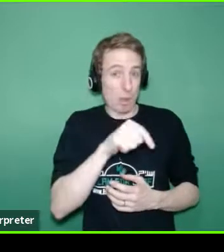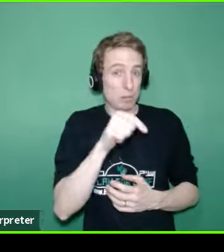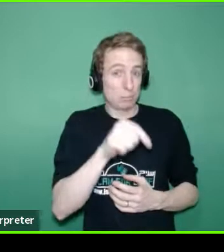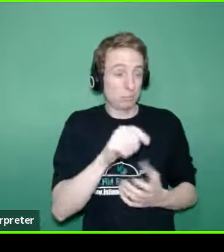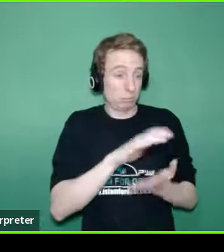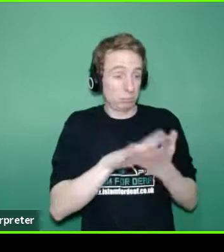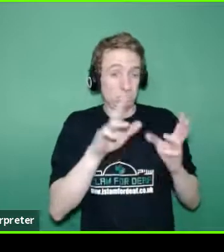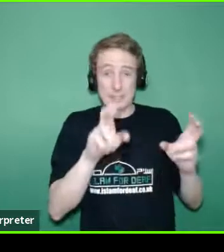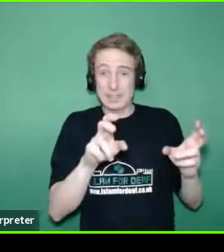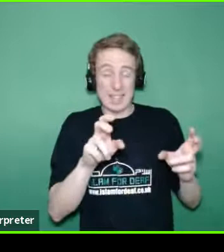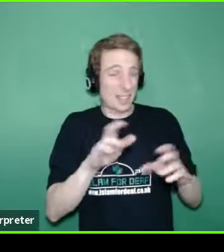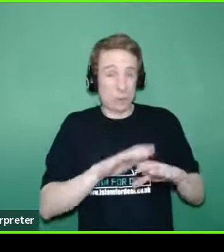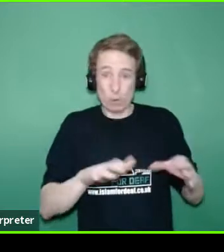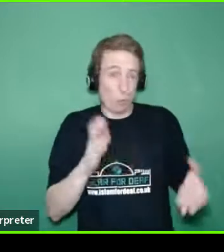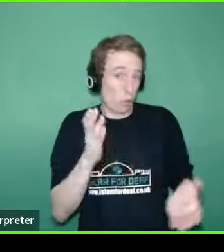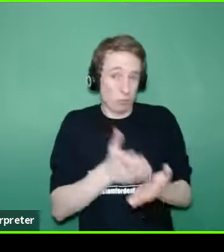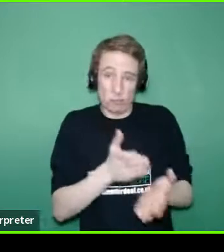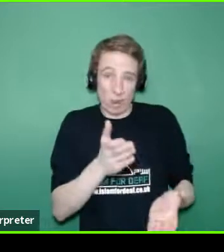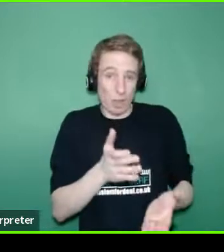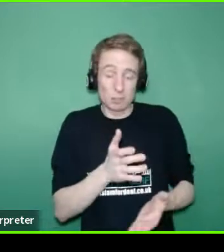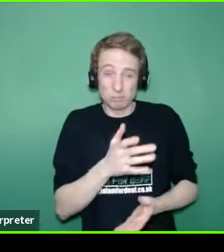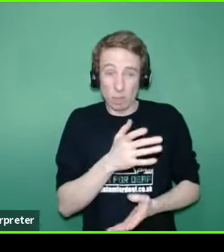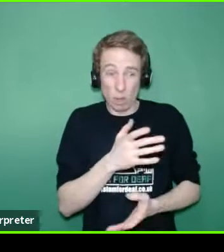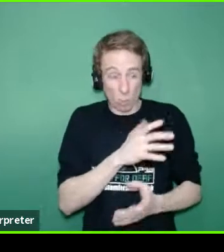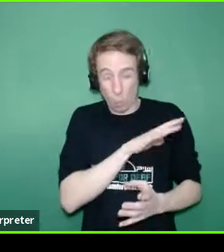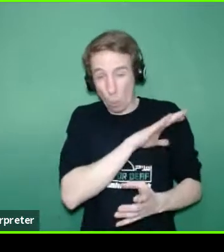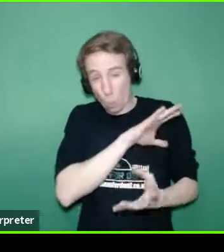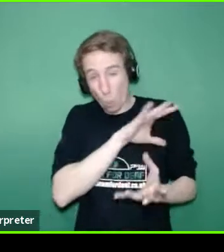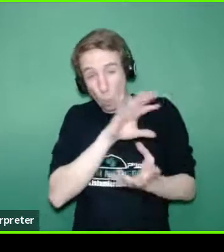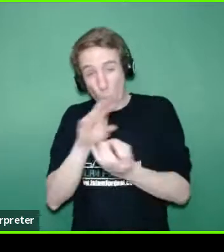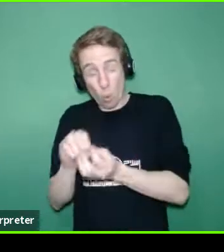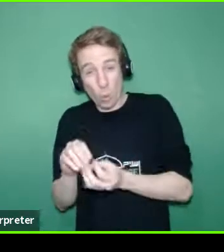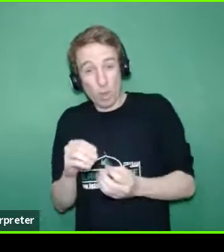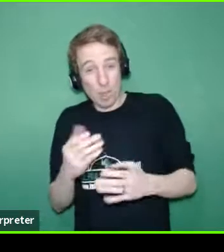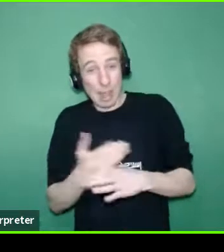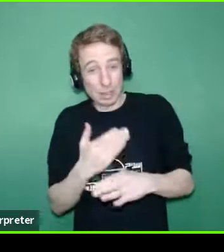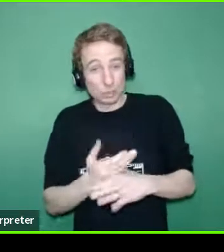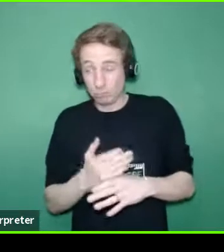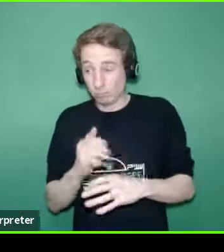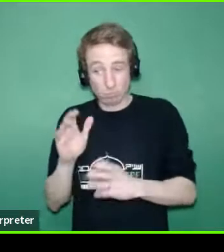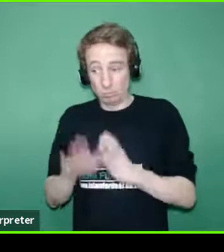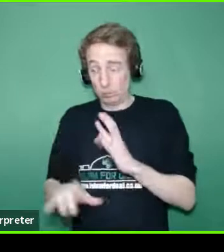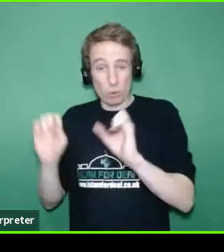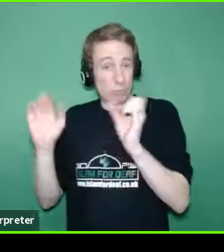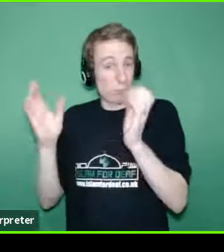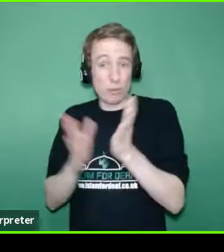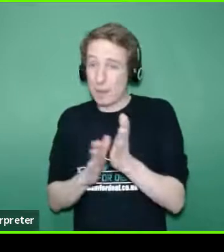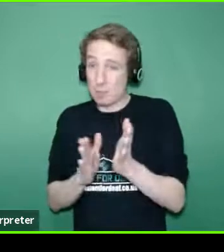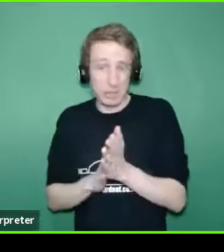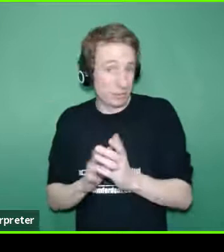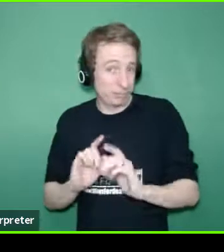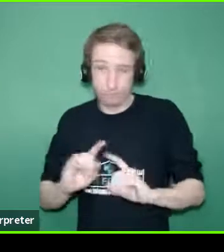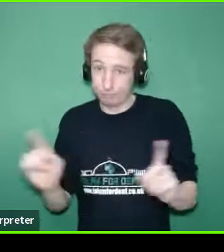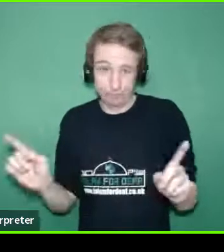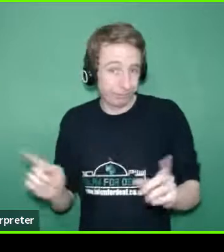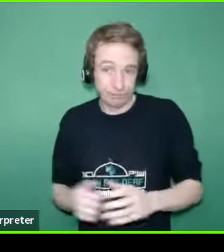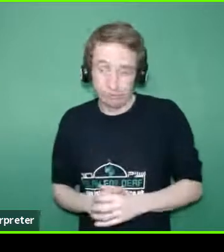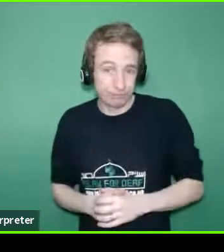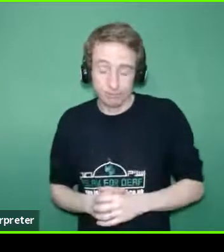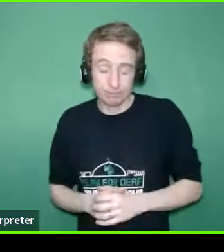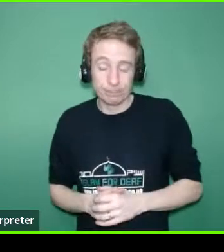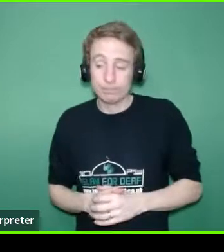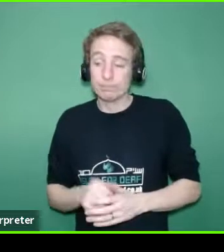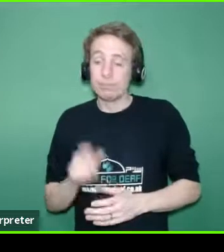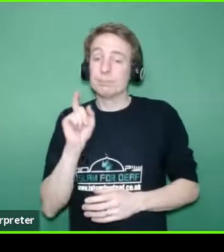fabricated. It's not authentic, and the Prophet, peace and blessings be upon him, didn't legislate this, but it's claimed that the Prophet then